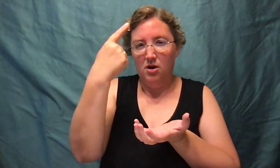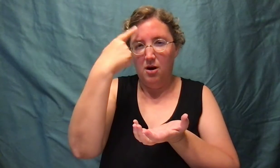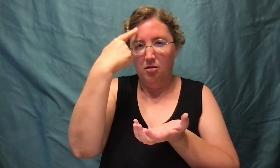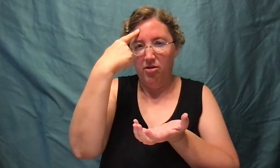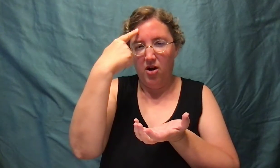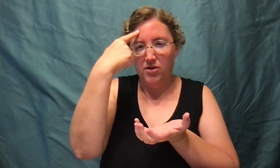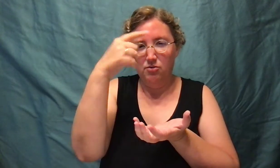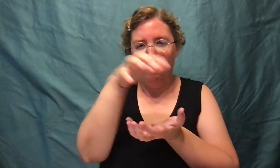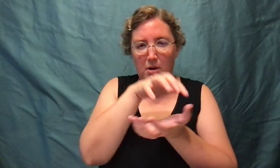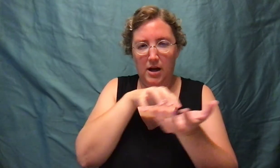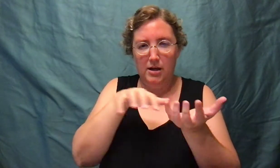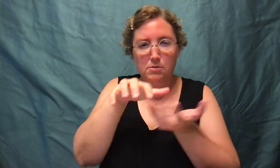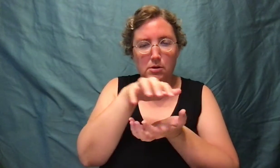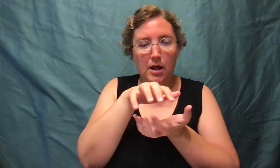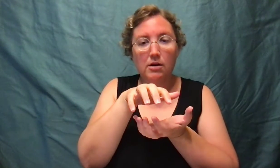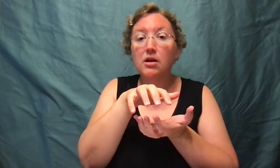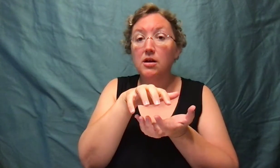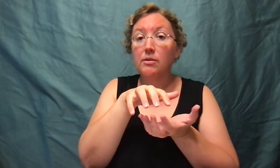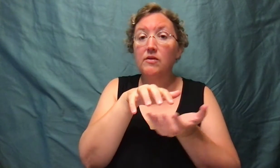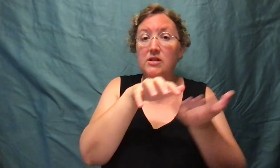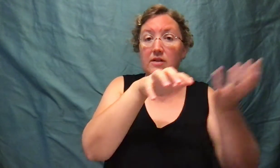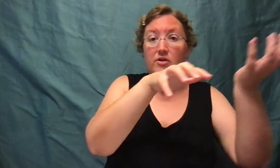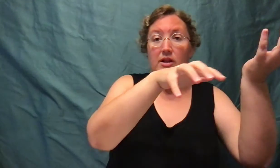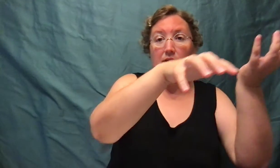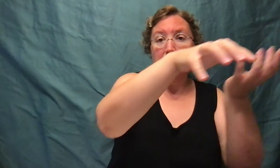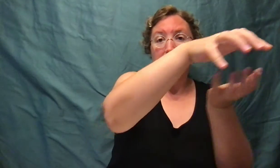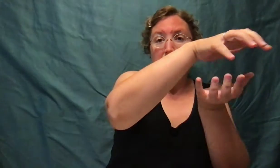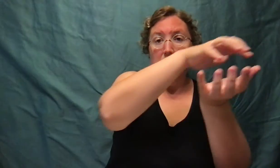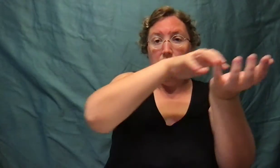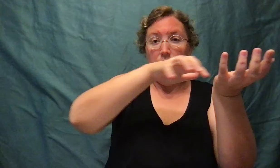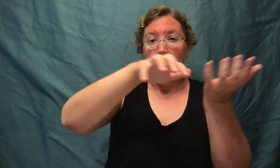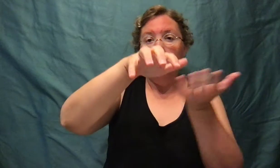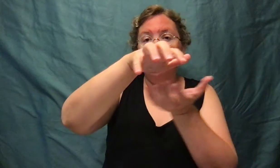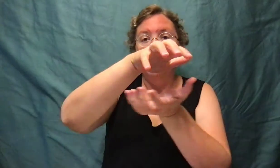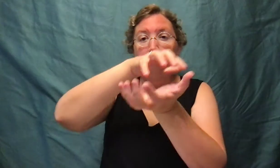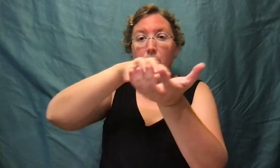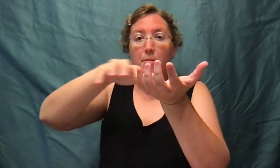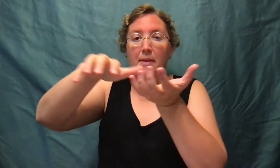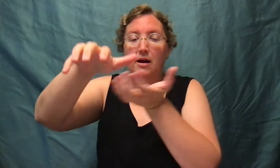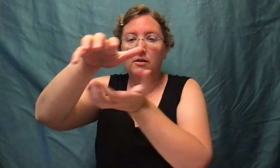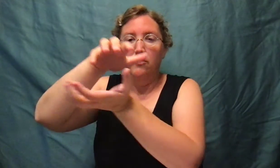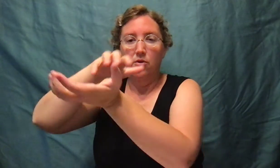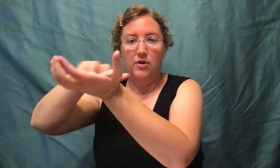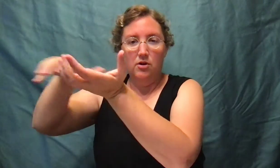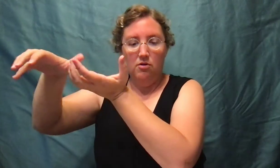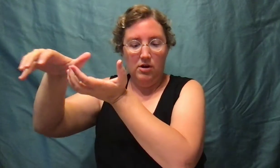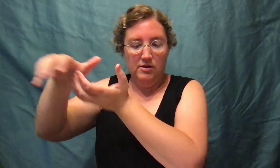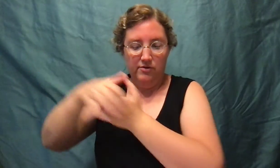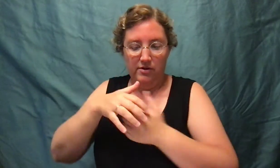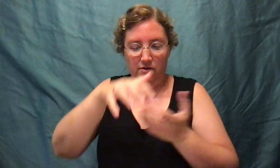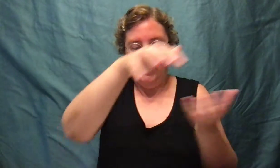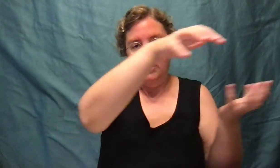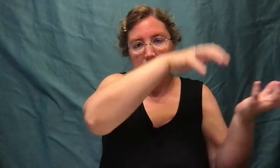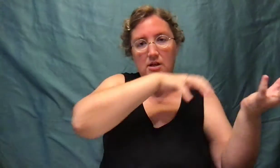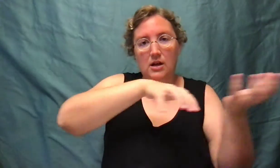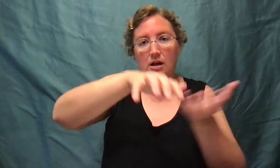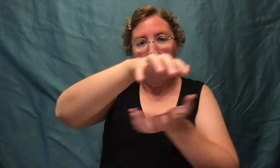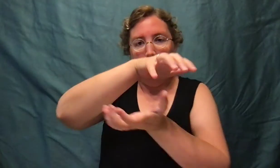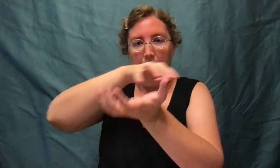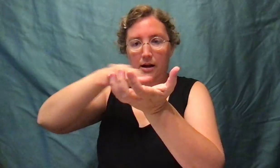Our thoughts or our minds were cloudy. Now we have the sign for cloudy. Move them back and forth across in front of our faces.